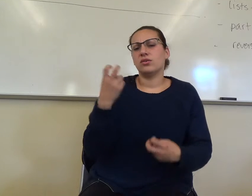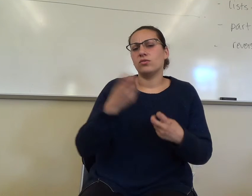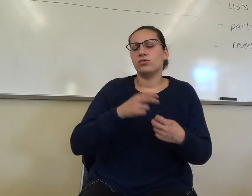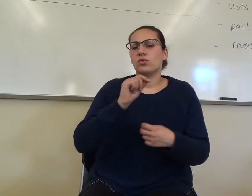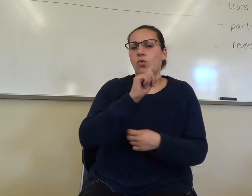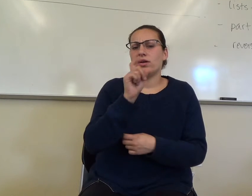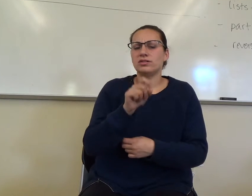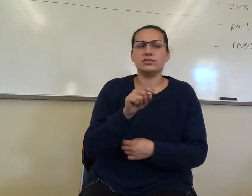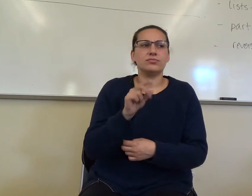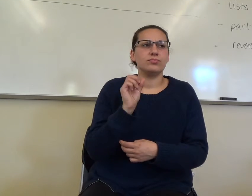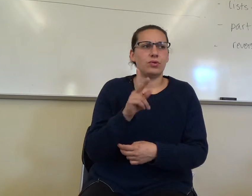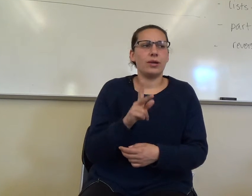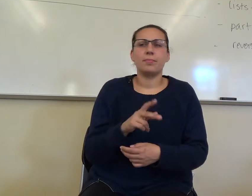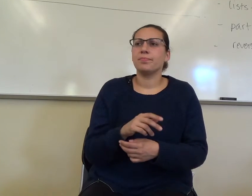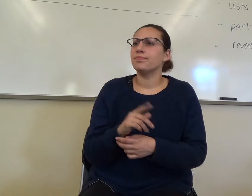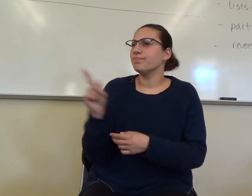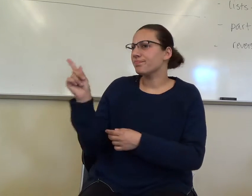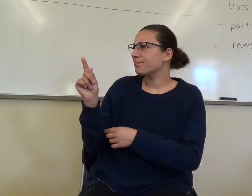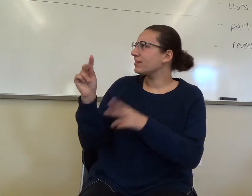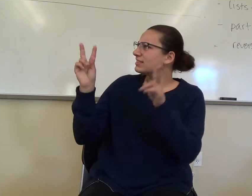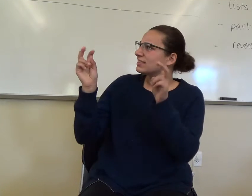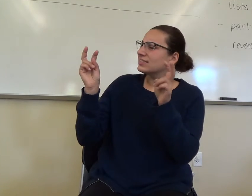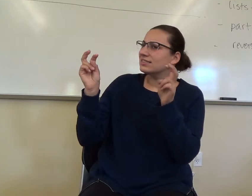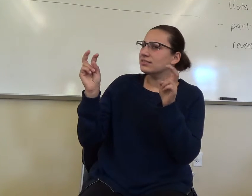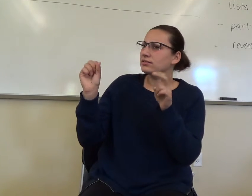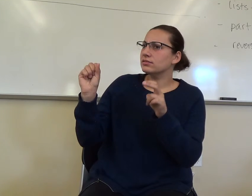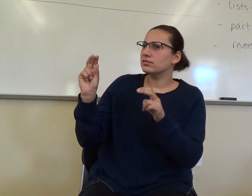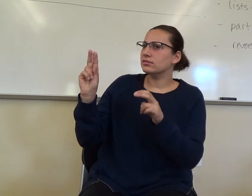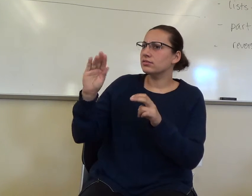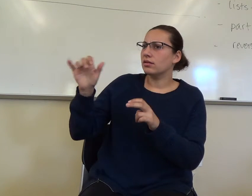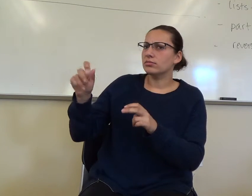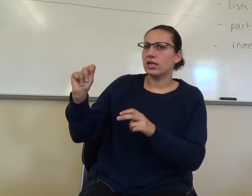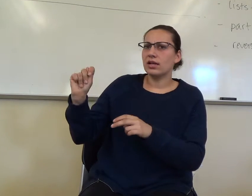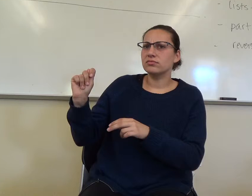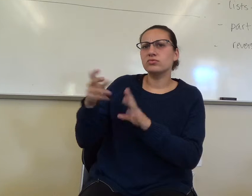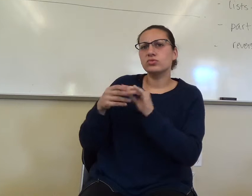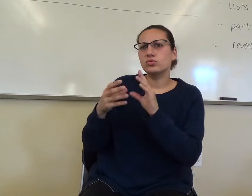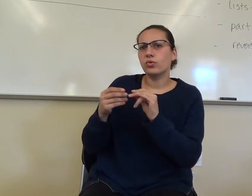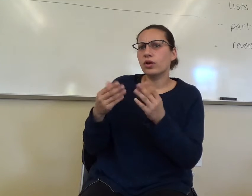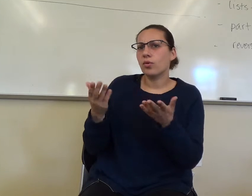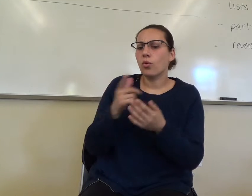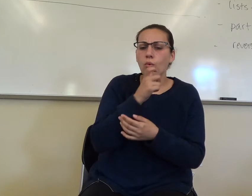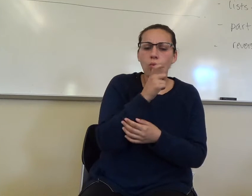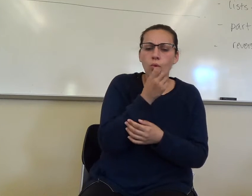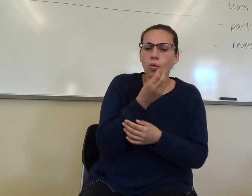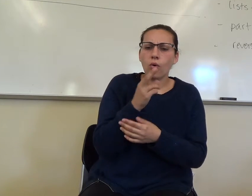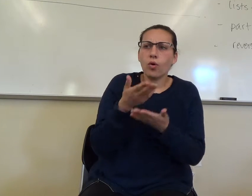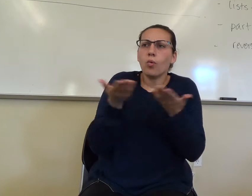What's the subject? Who or what is doing the